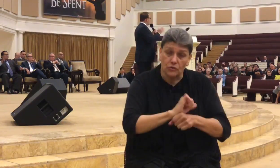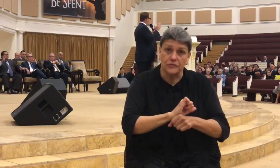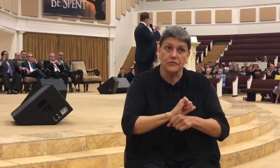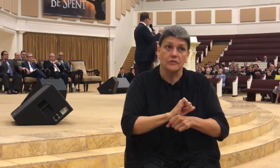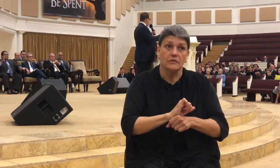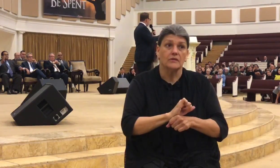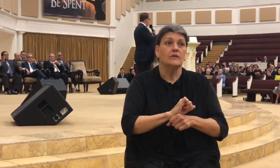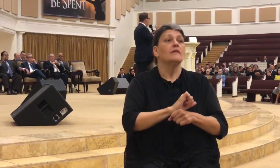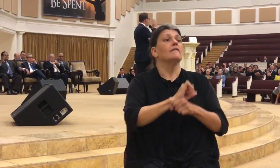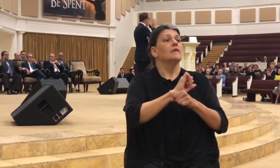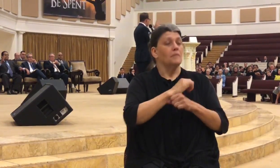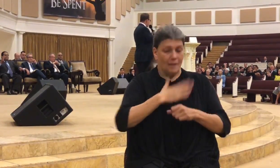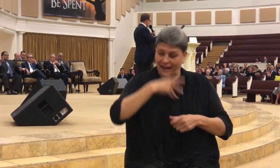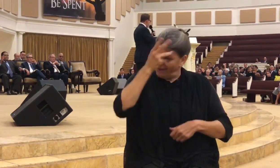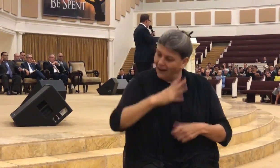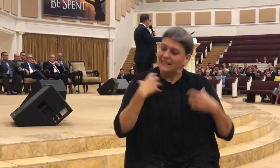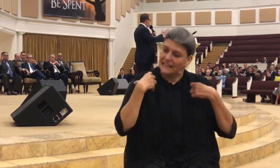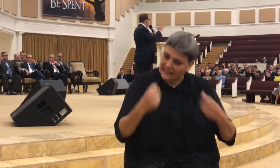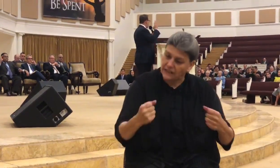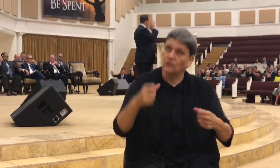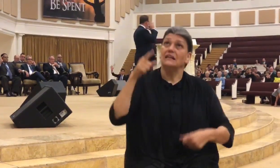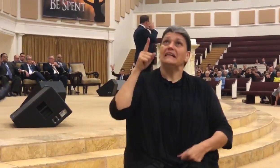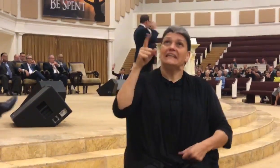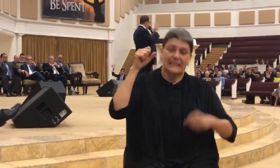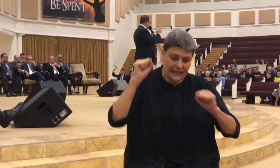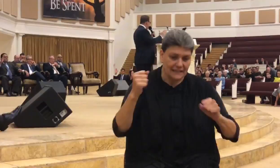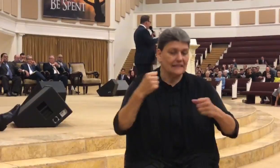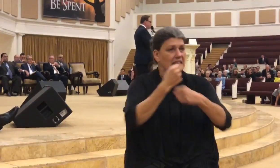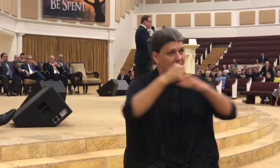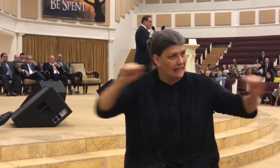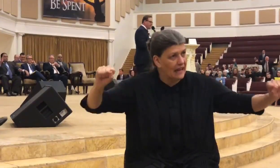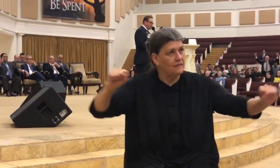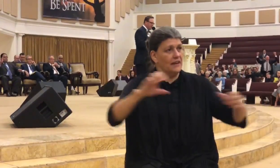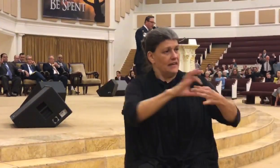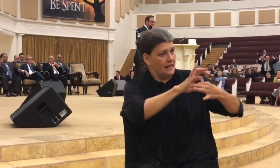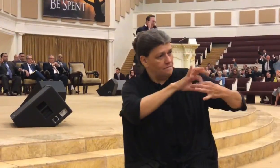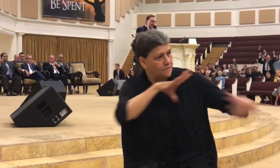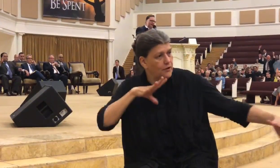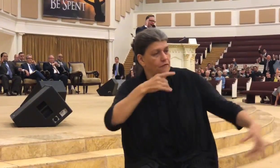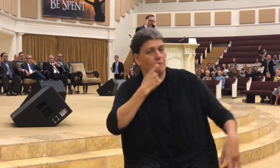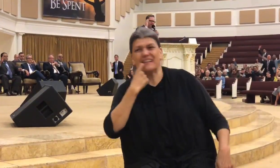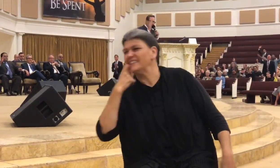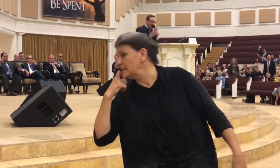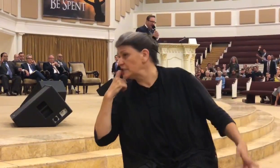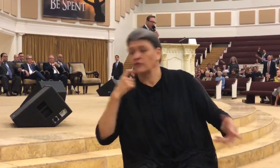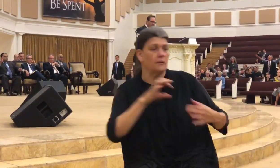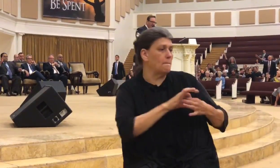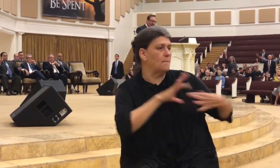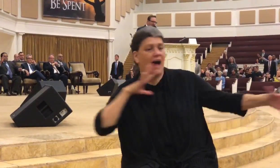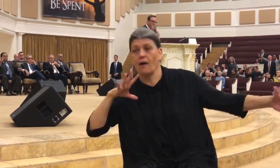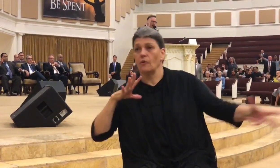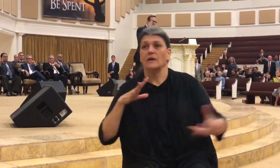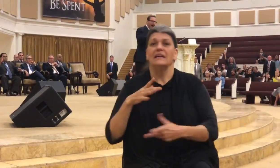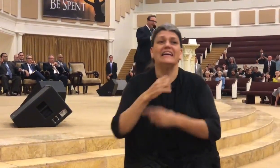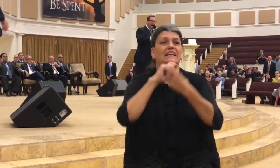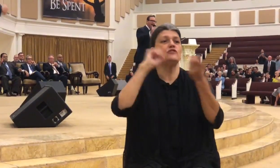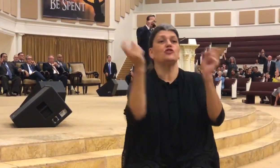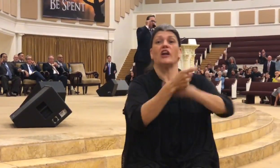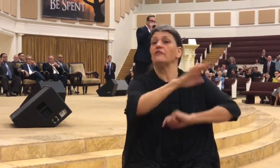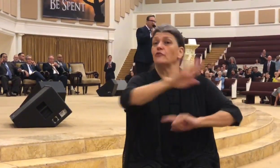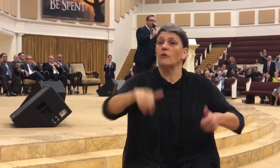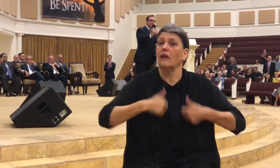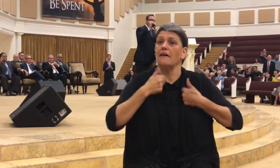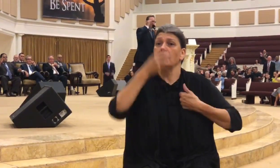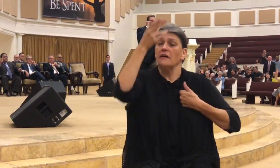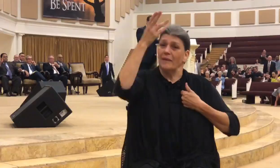My God can heal. My God can save. My God can set you free from addiction. My God can change your life. My God